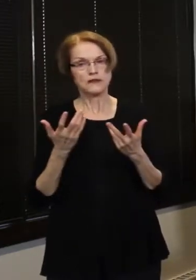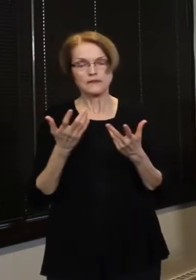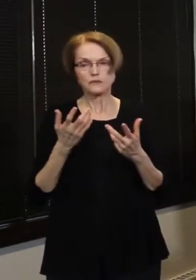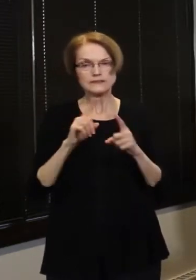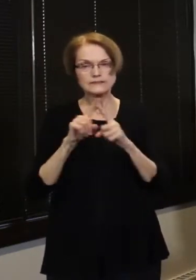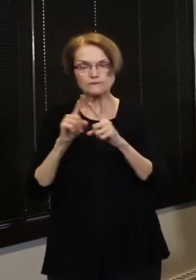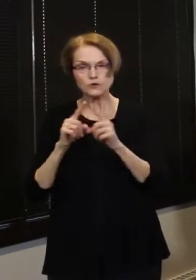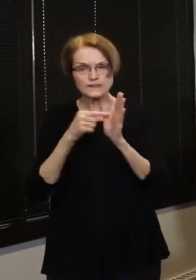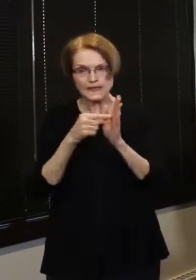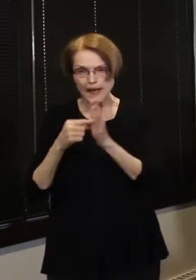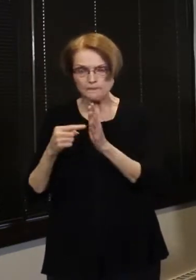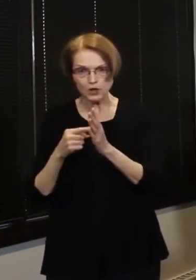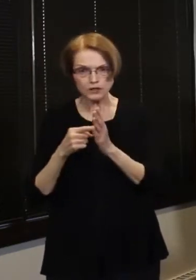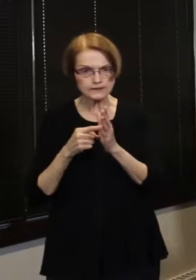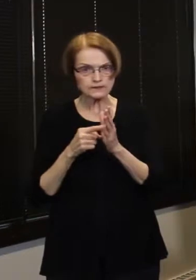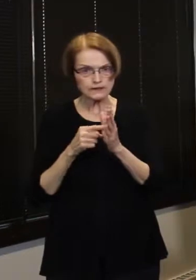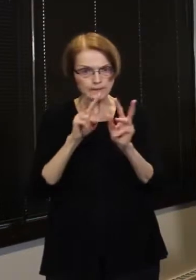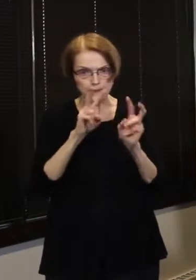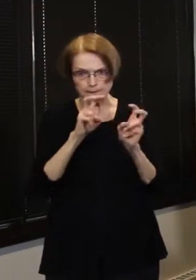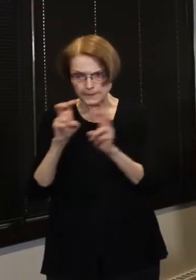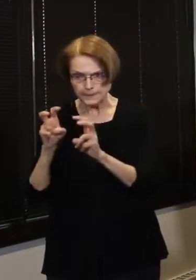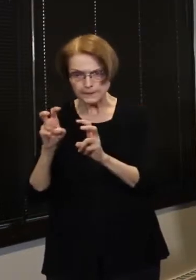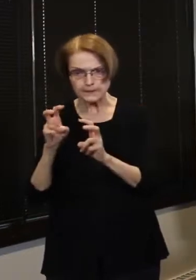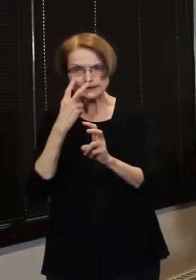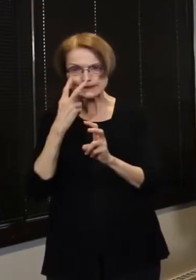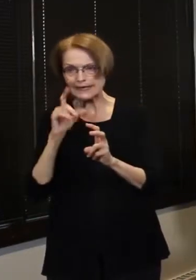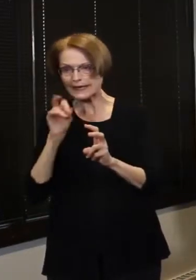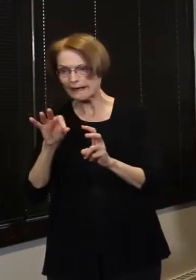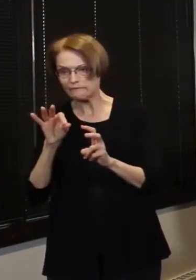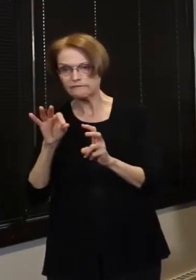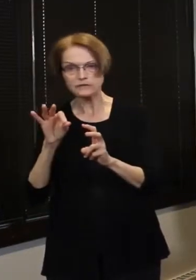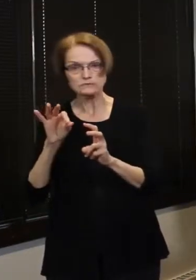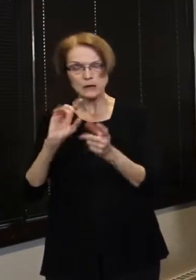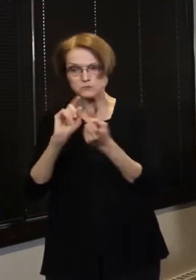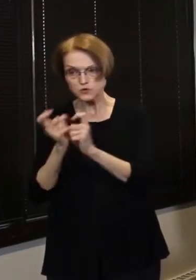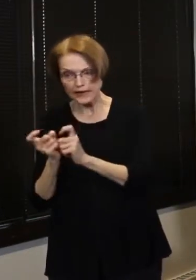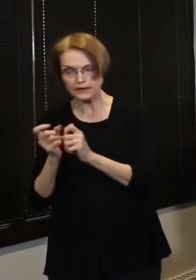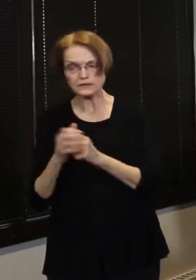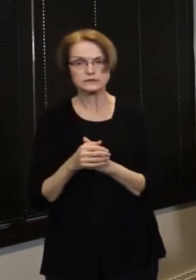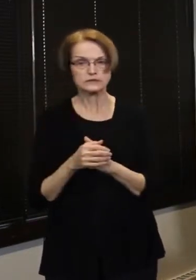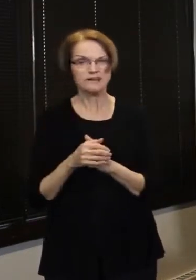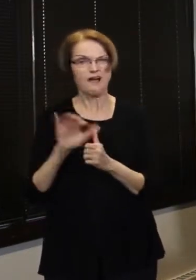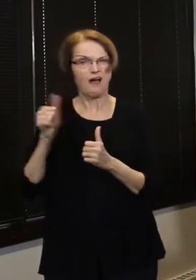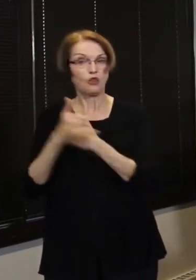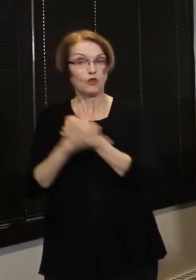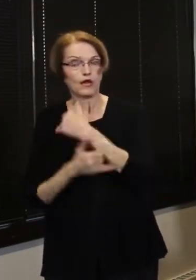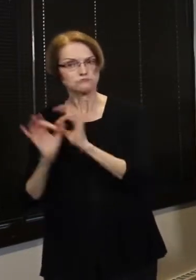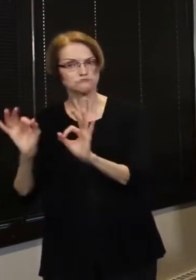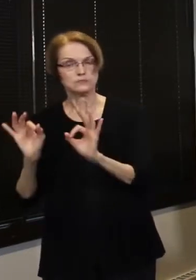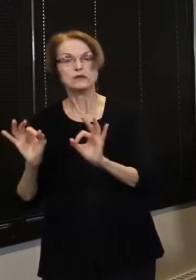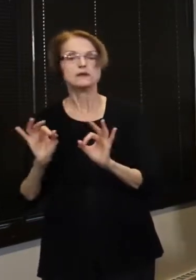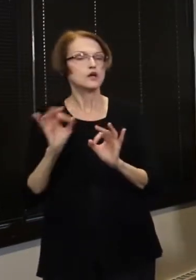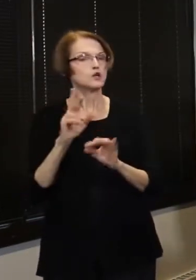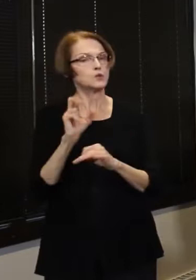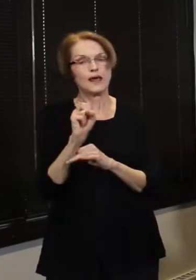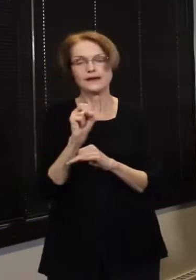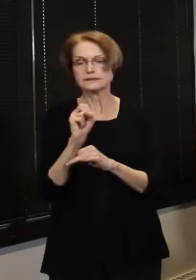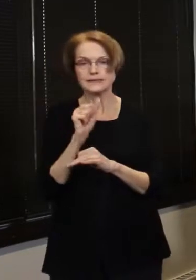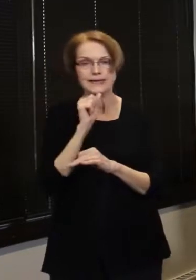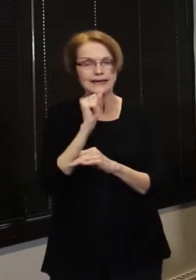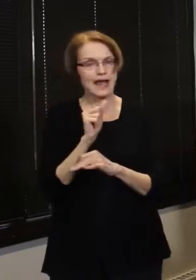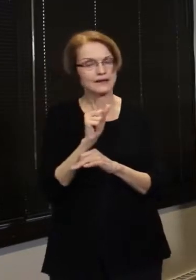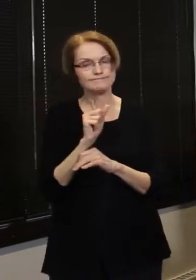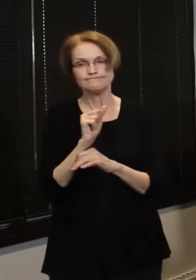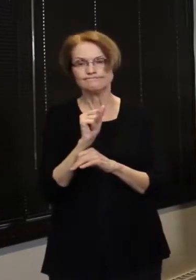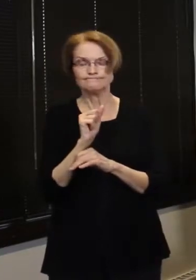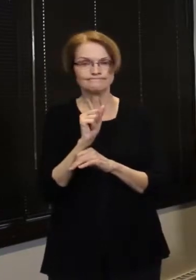and see if there was any mutations. In the United States, it's more hit and miss. And so the CDC is currently looking at